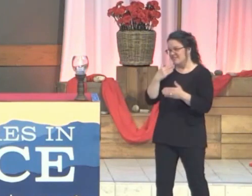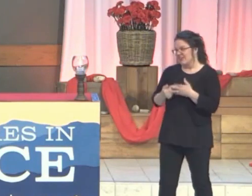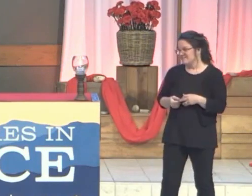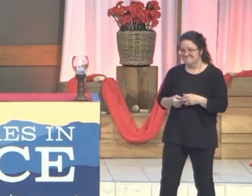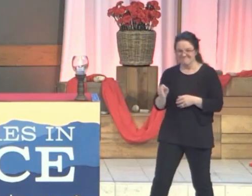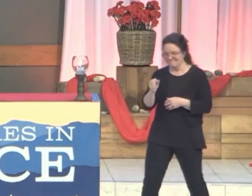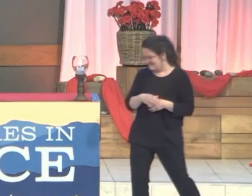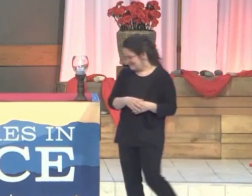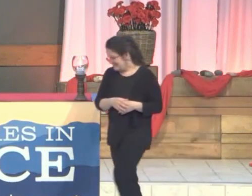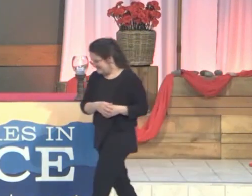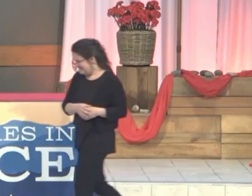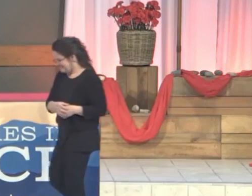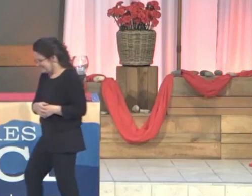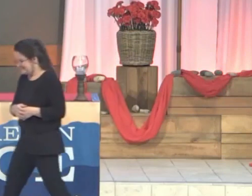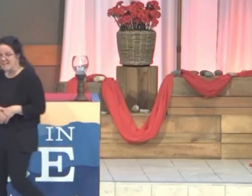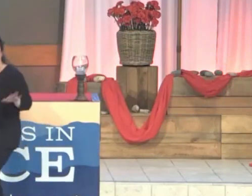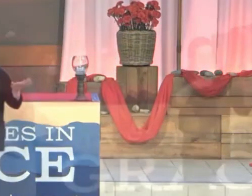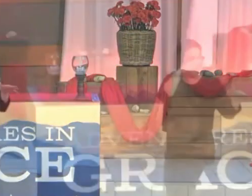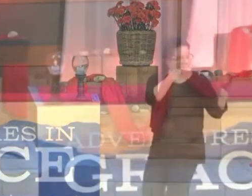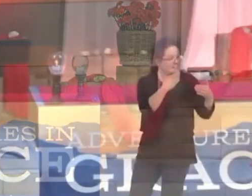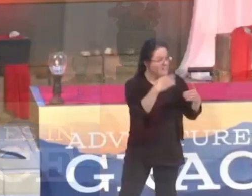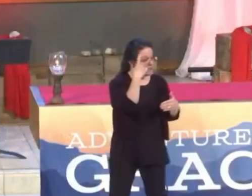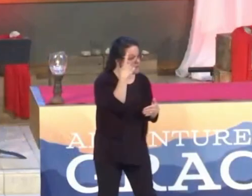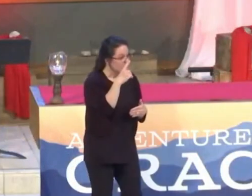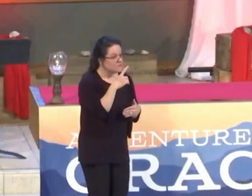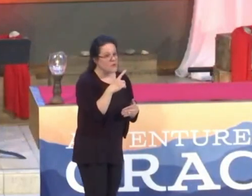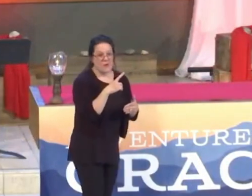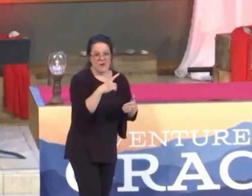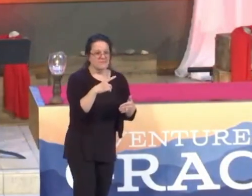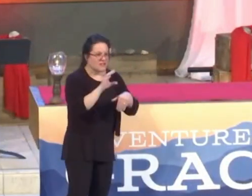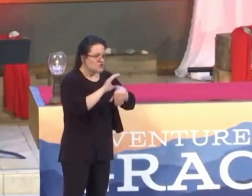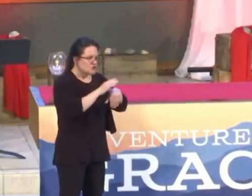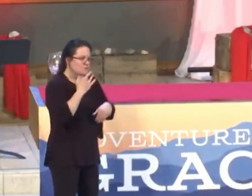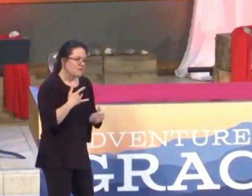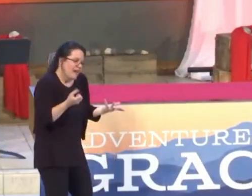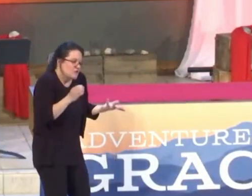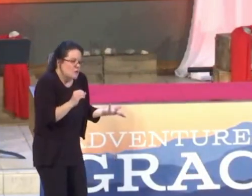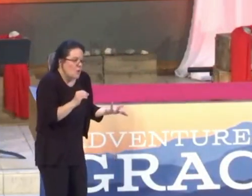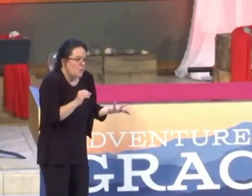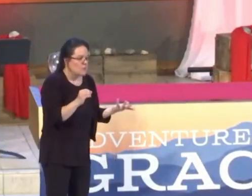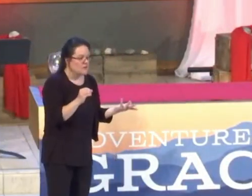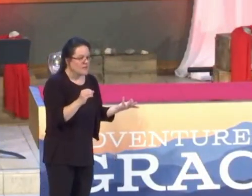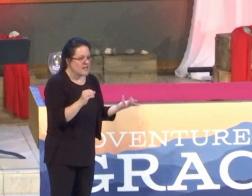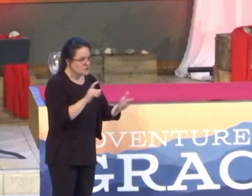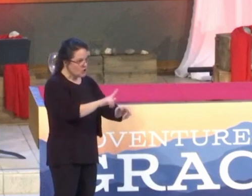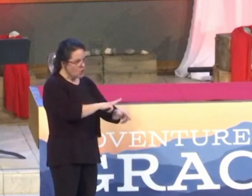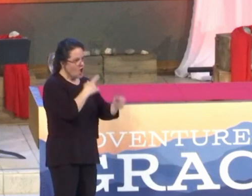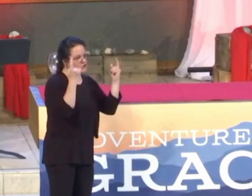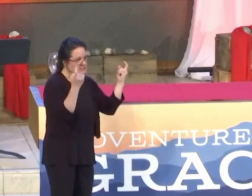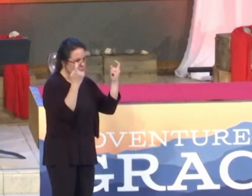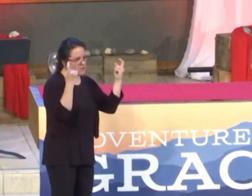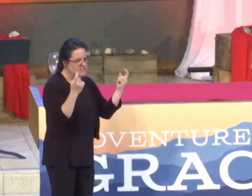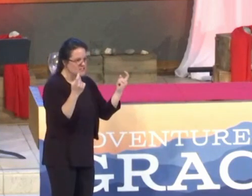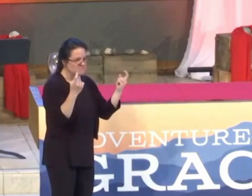we go. Hey, thank you for indulging us. It is the church's birthday, so the fact that it's a longer celebration sort